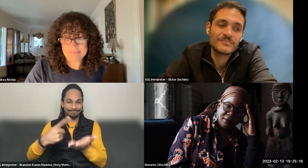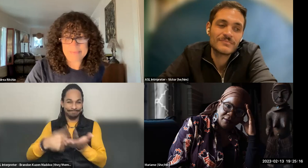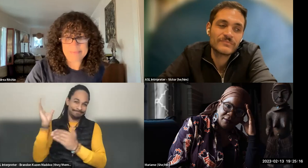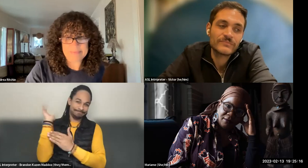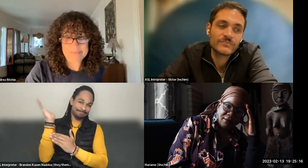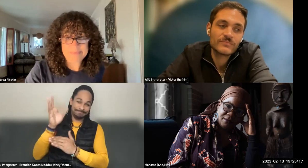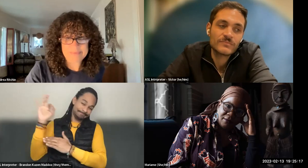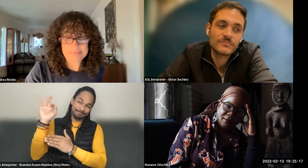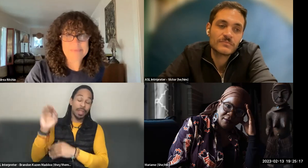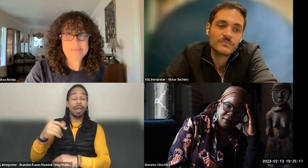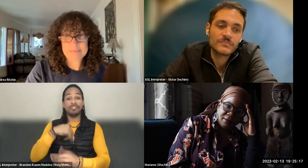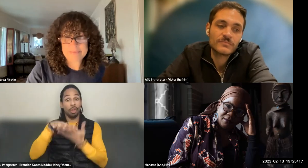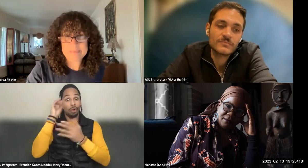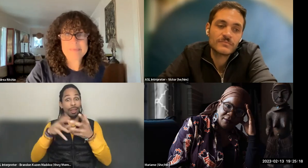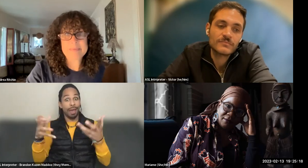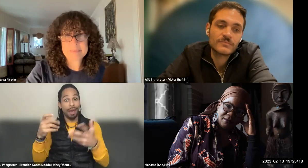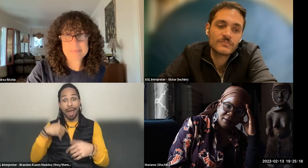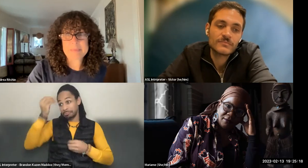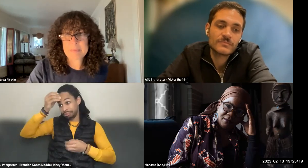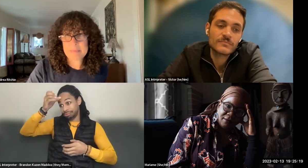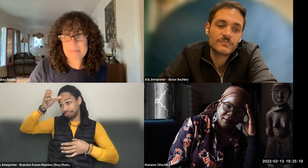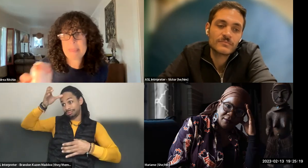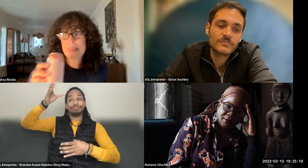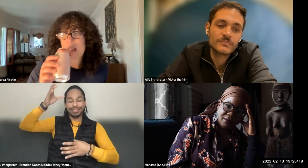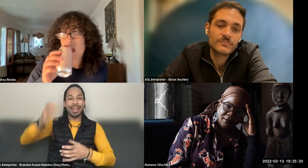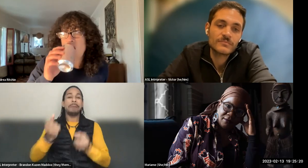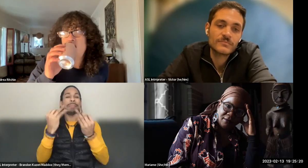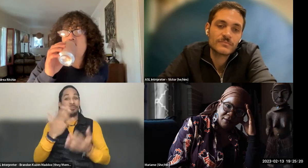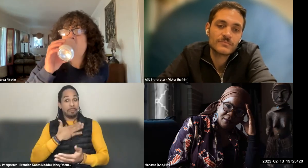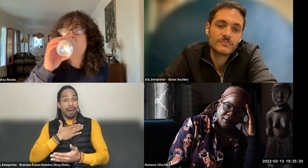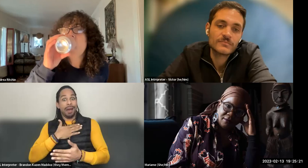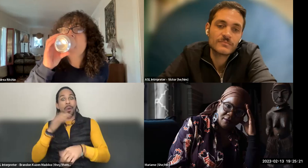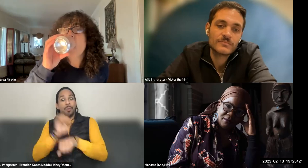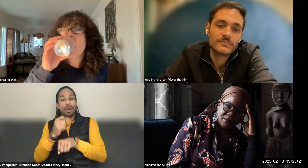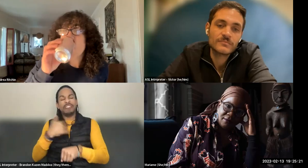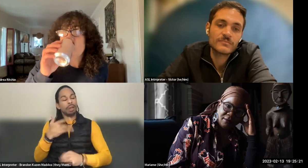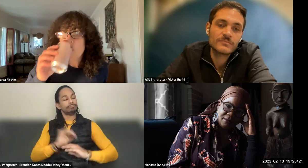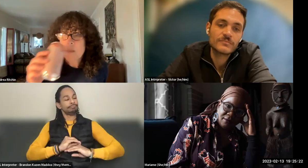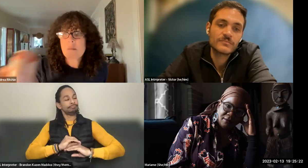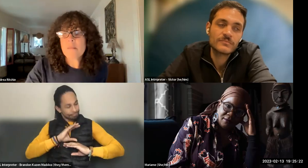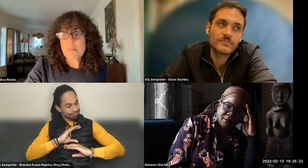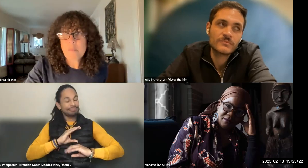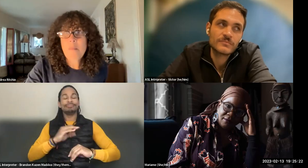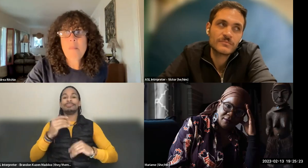had a lot reinforced and have questions to ask and try to find my own responses to. And I hope